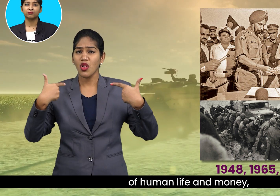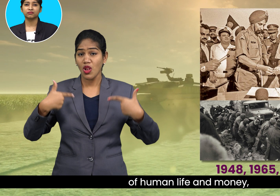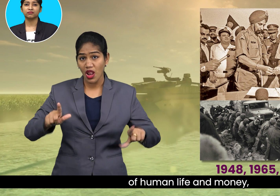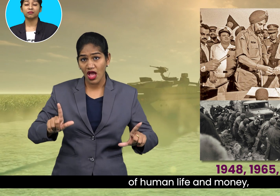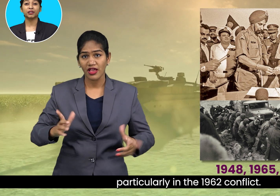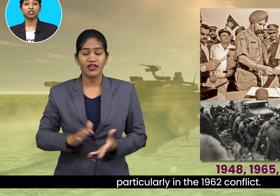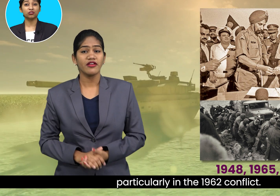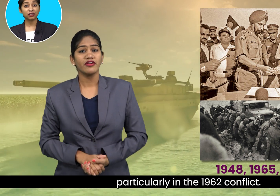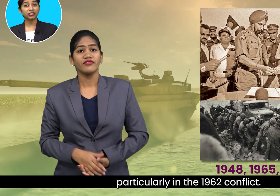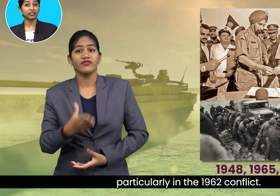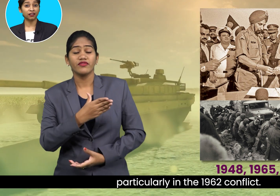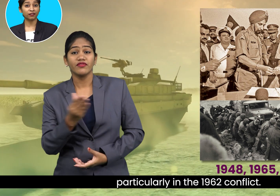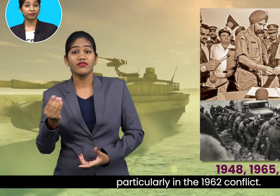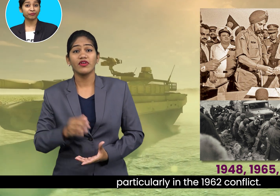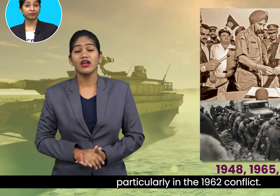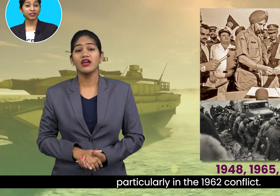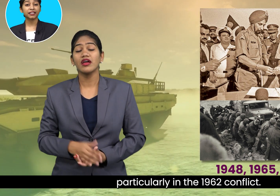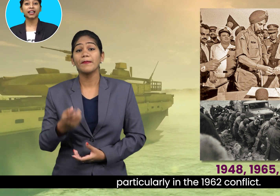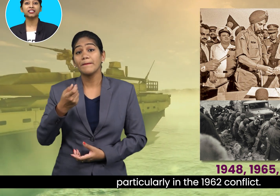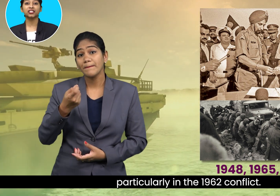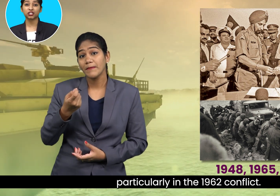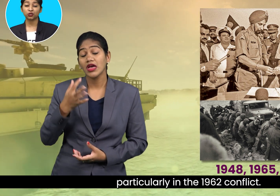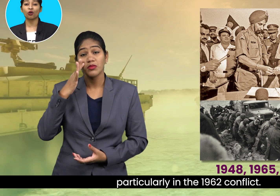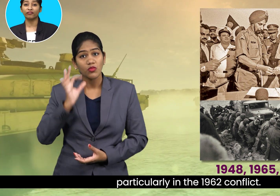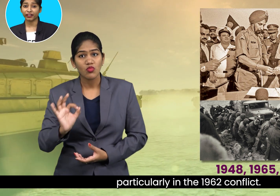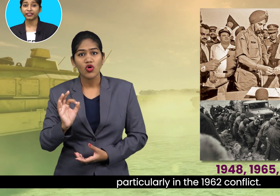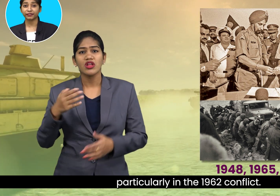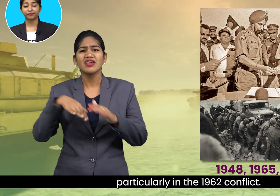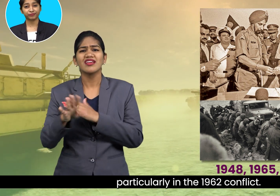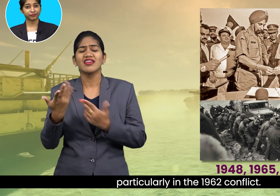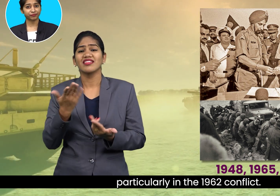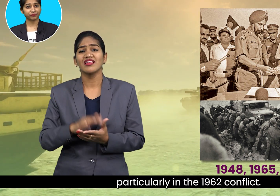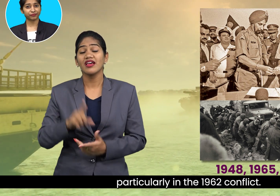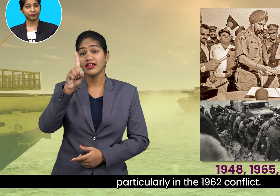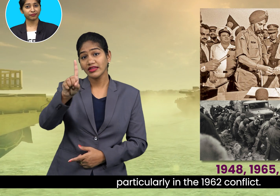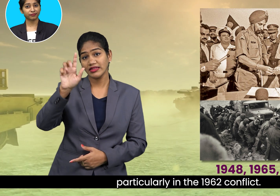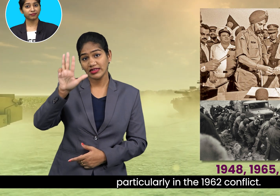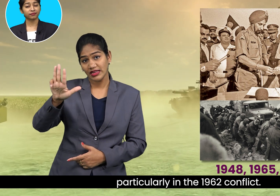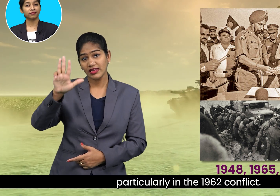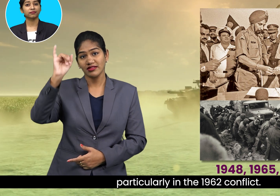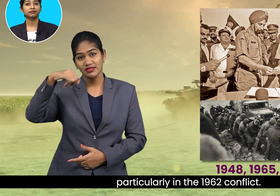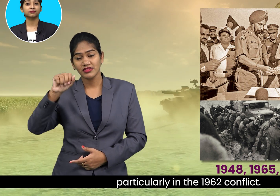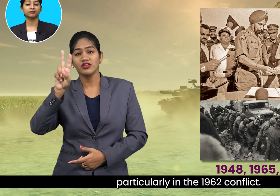money, particularly in the 1962 conflict.